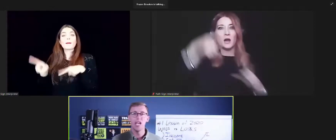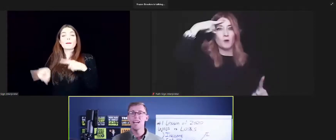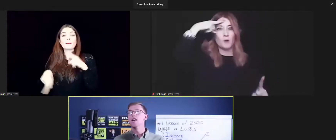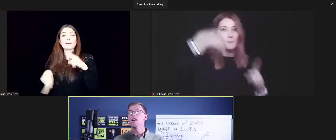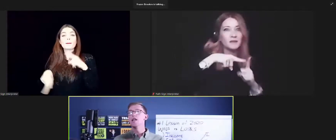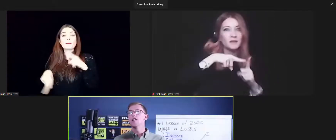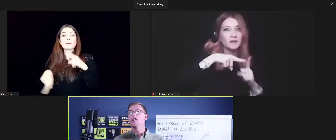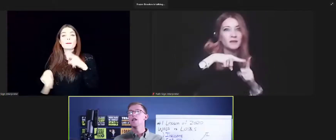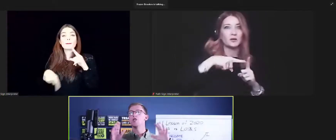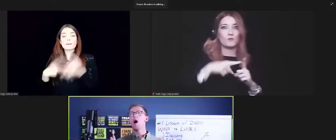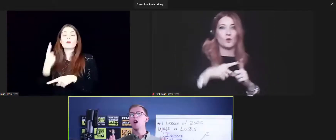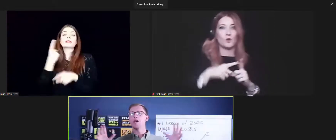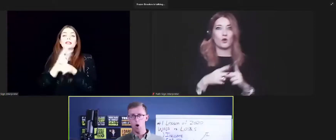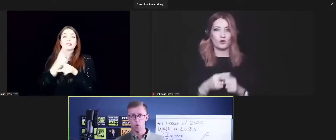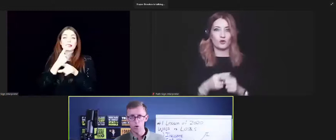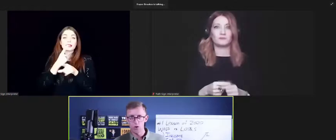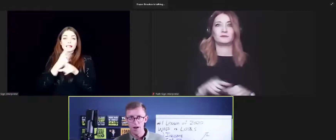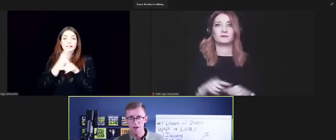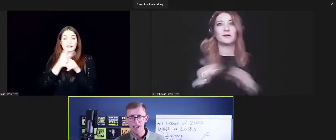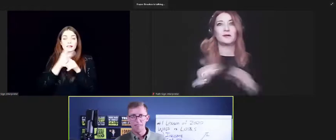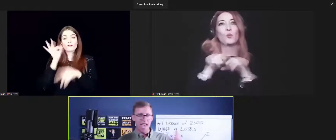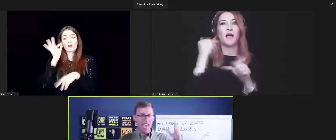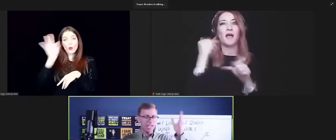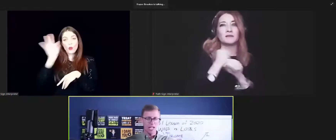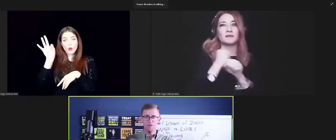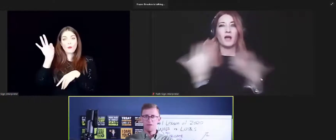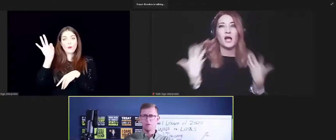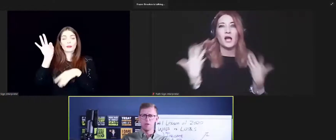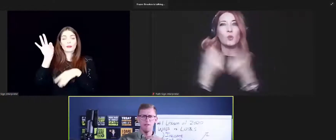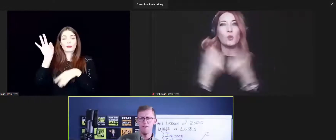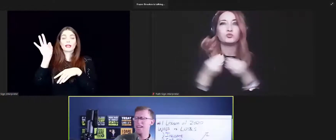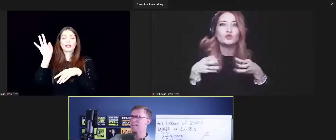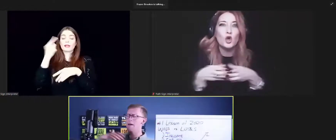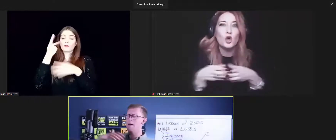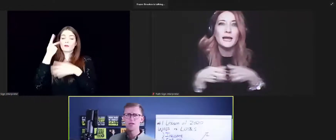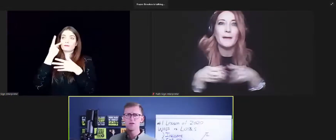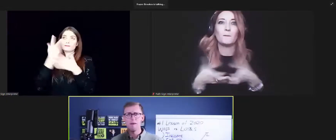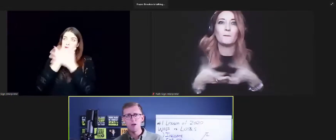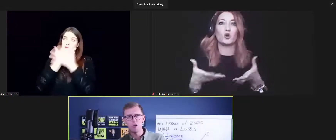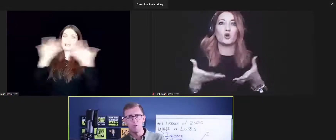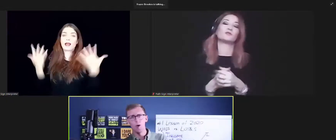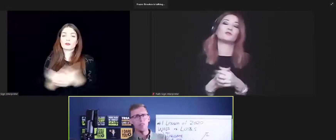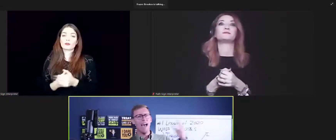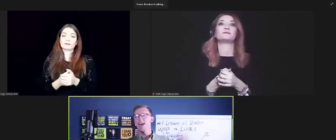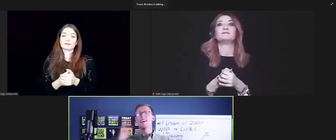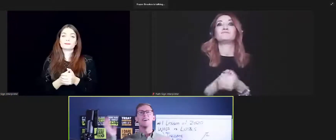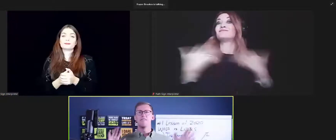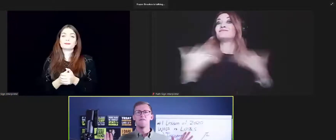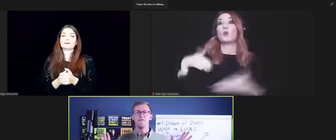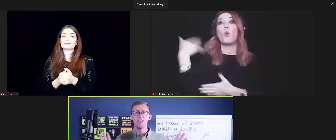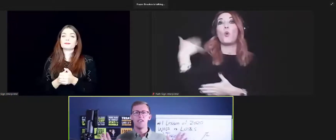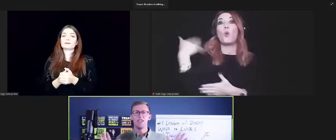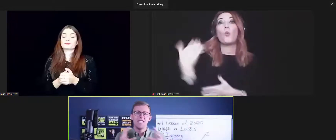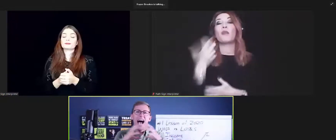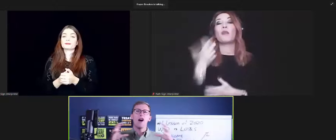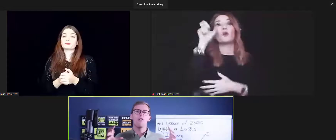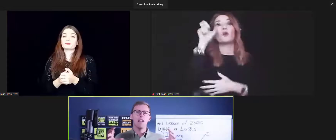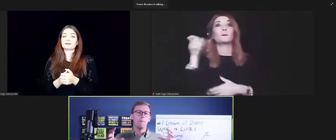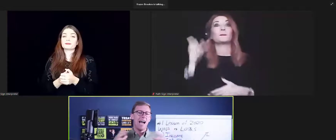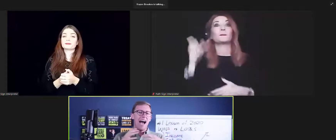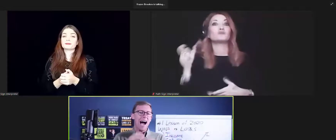set SMART goals, right? The S stands for specific, the M stands for measurable, the A. There's this